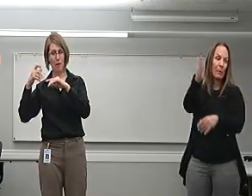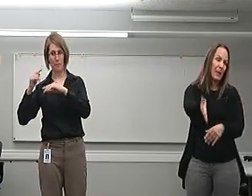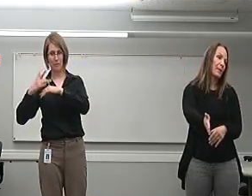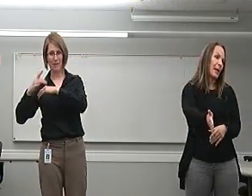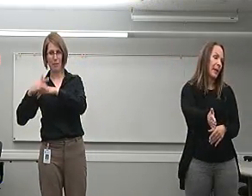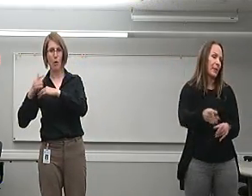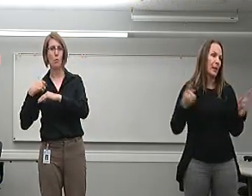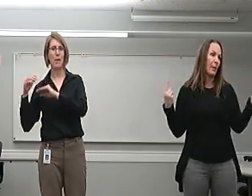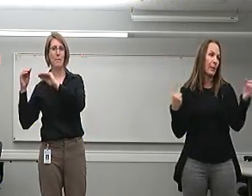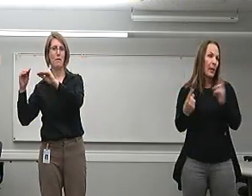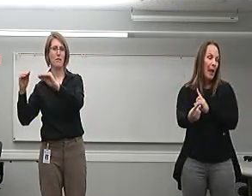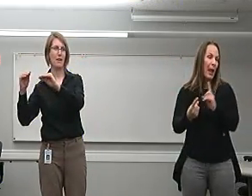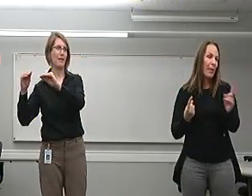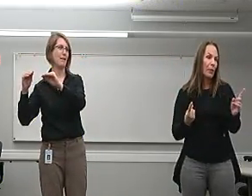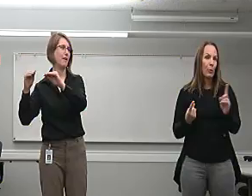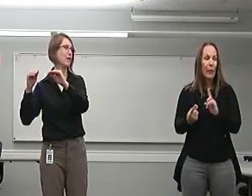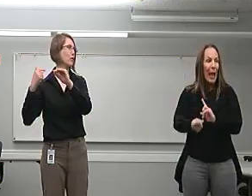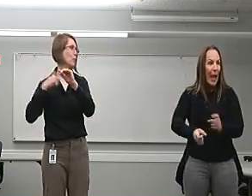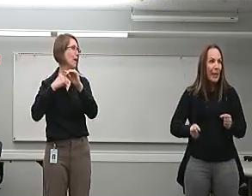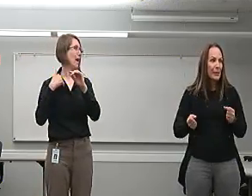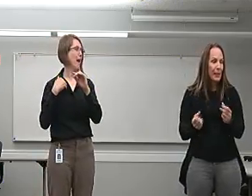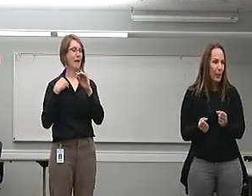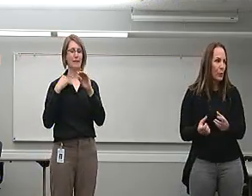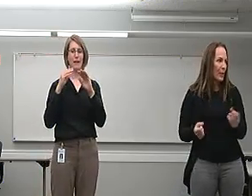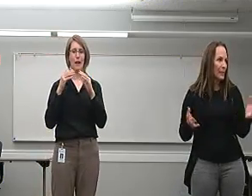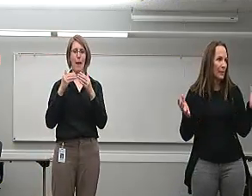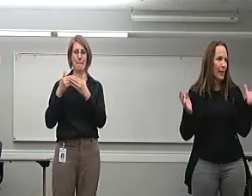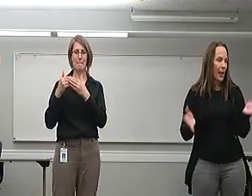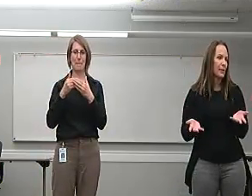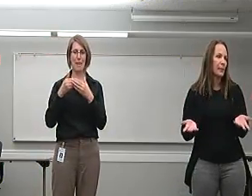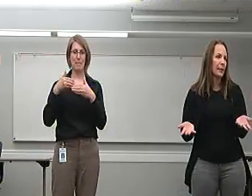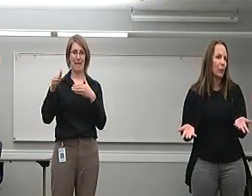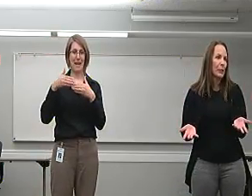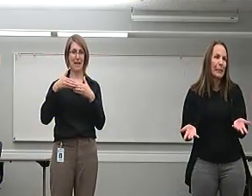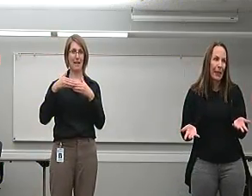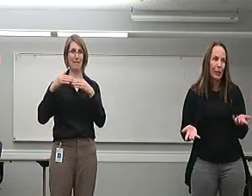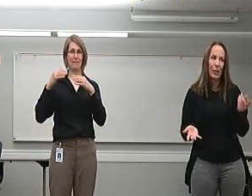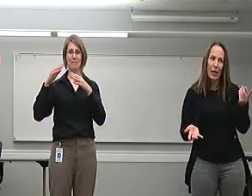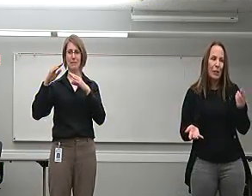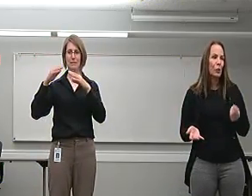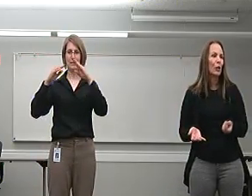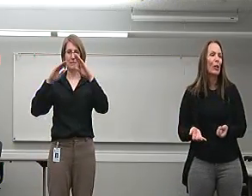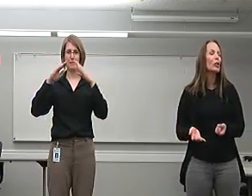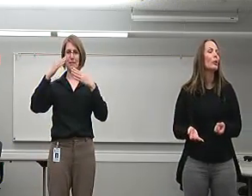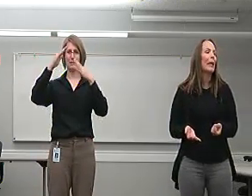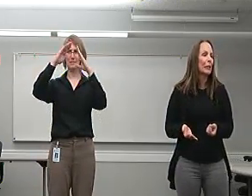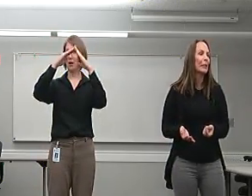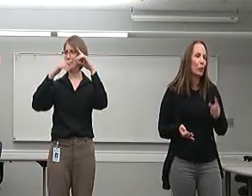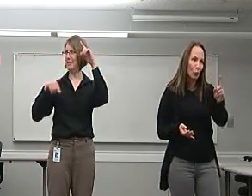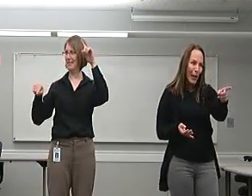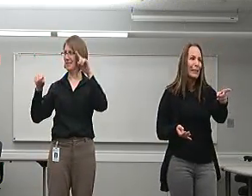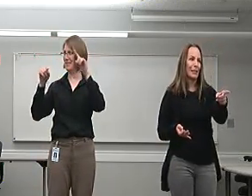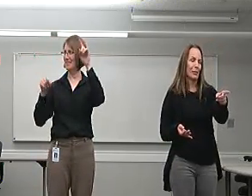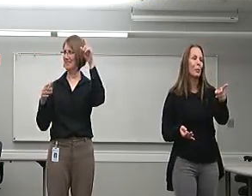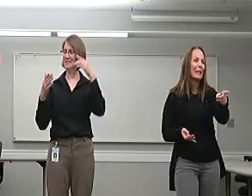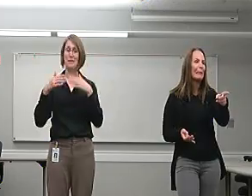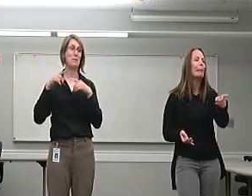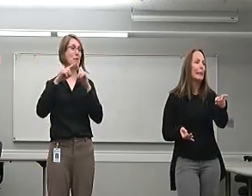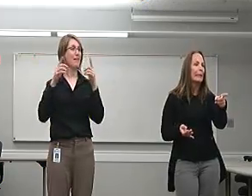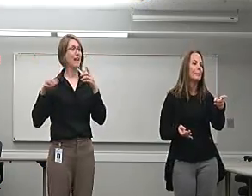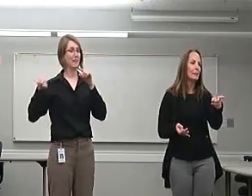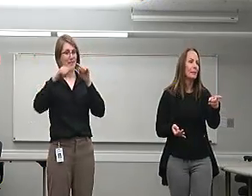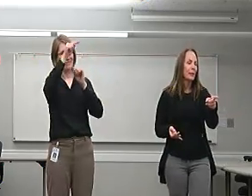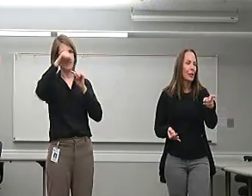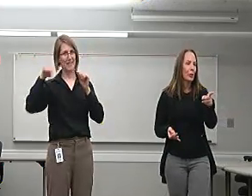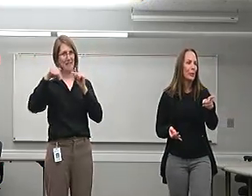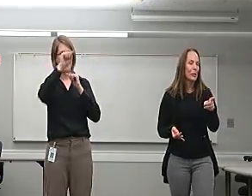top. And then when we had sign language classes, Alex and Leah learned together. So you nailed. You're right. You need a buddy. You need